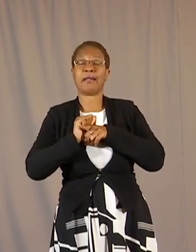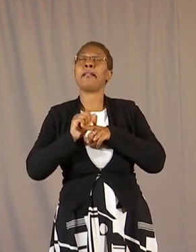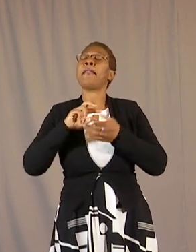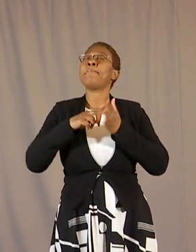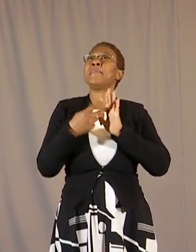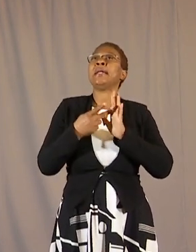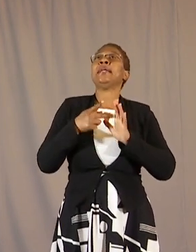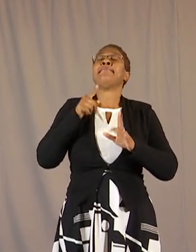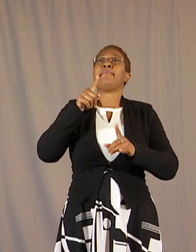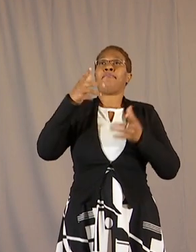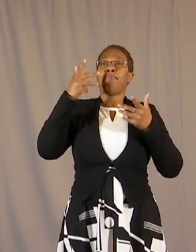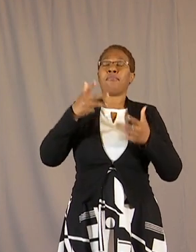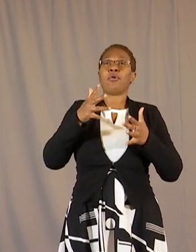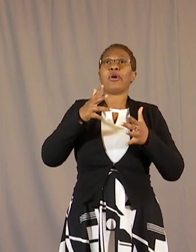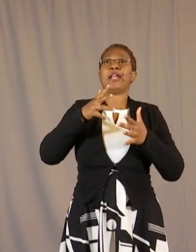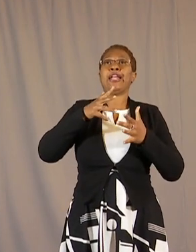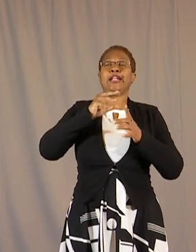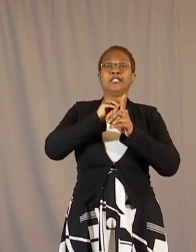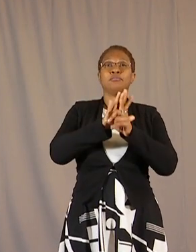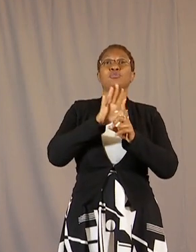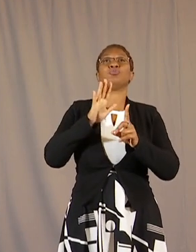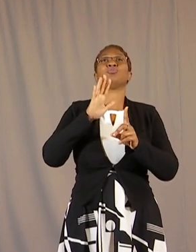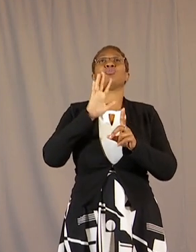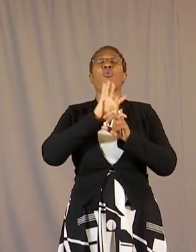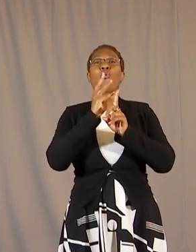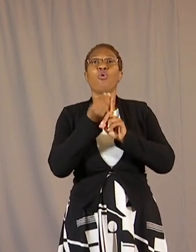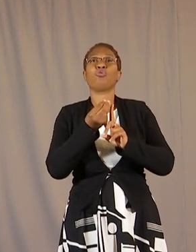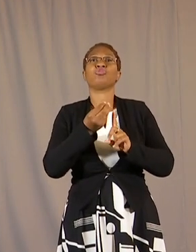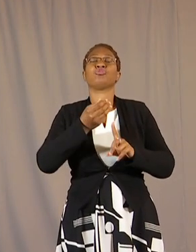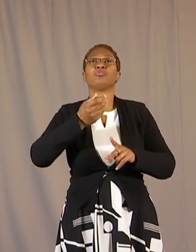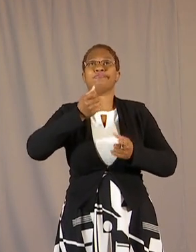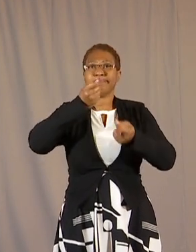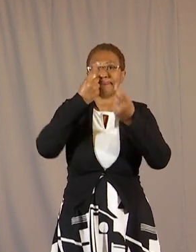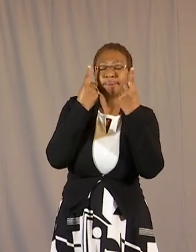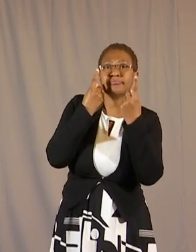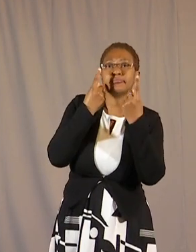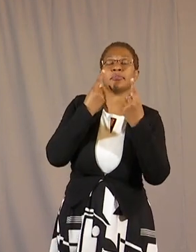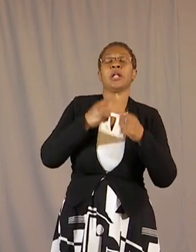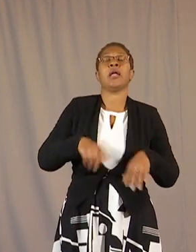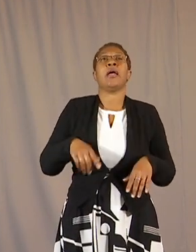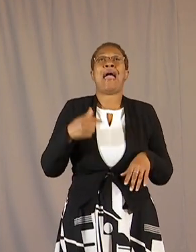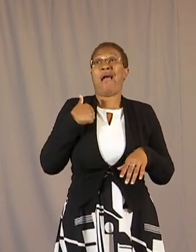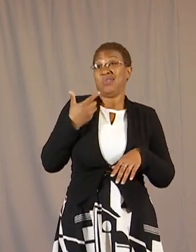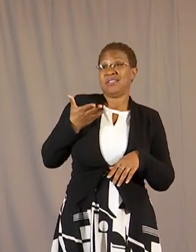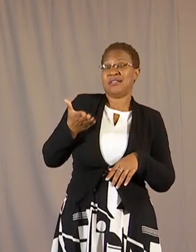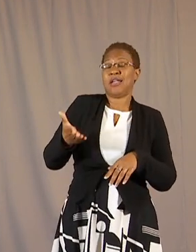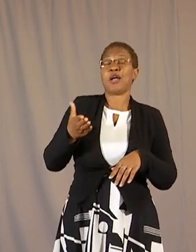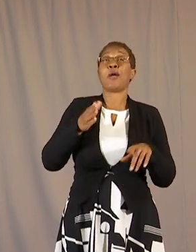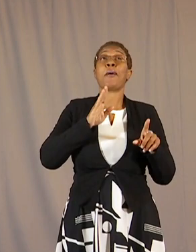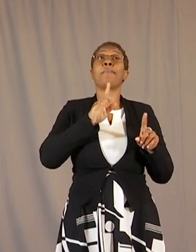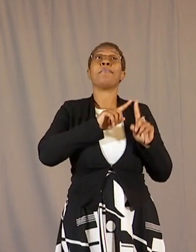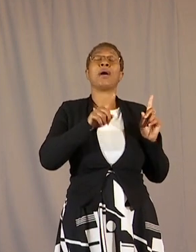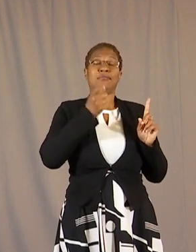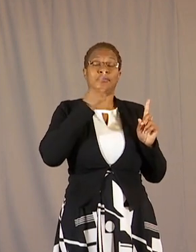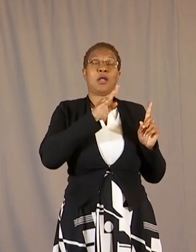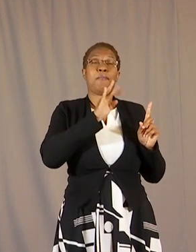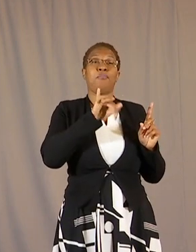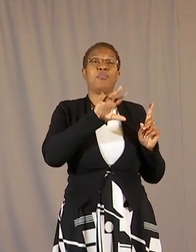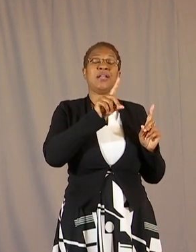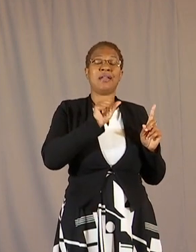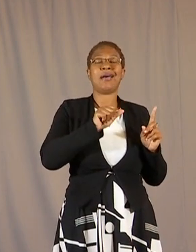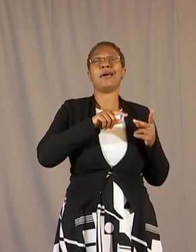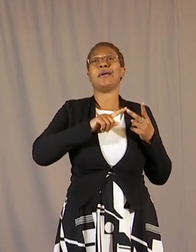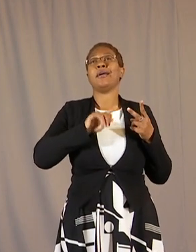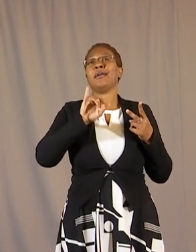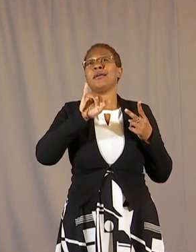that was an excellent response, and certainly I'm sure I wasn't there with boots on the ground, but for Brenda and Yesenia and others